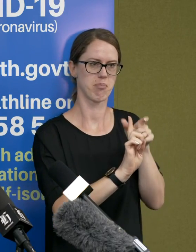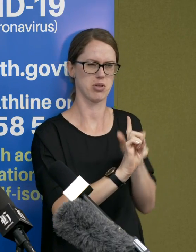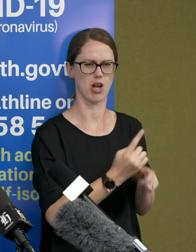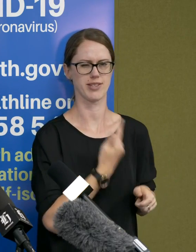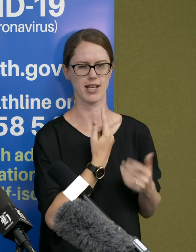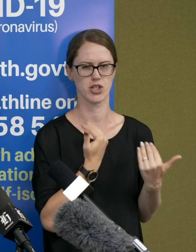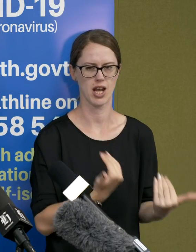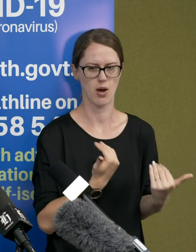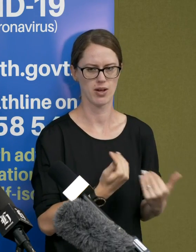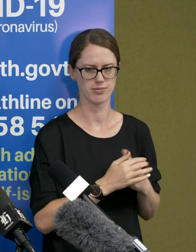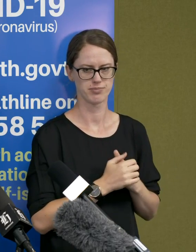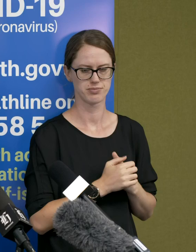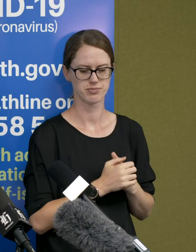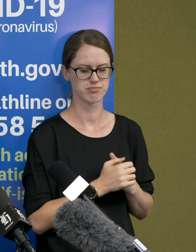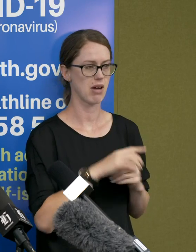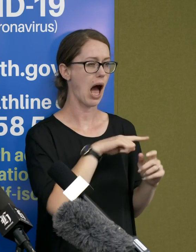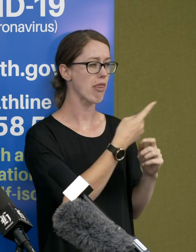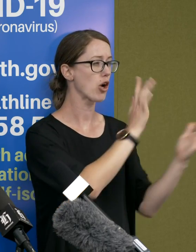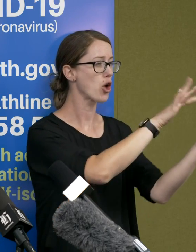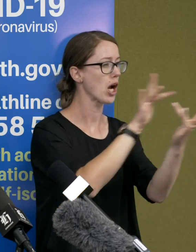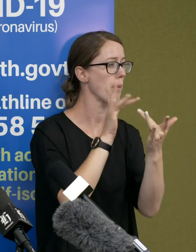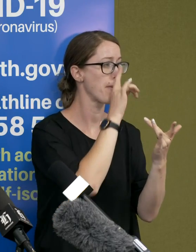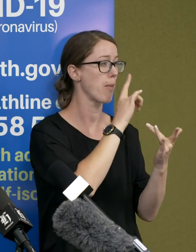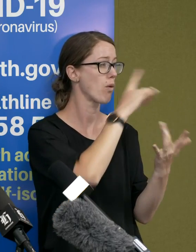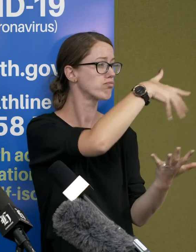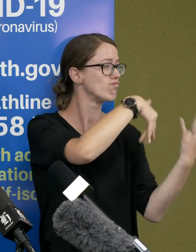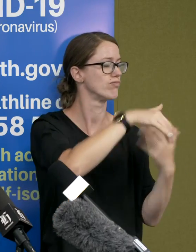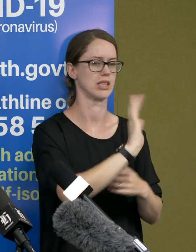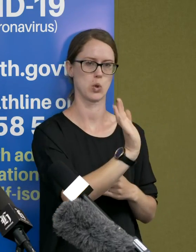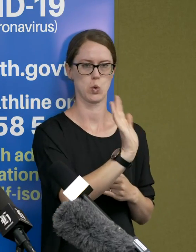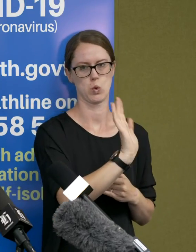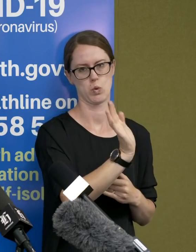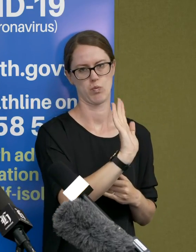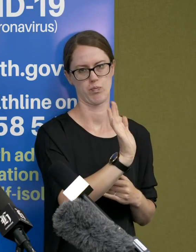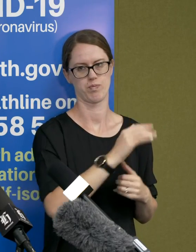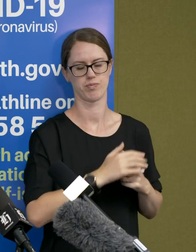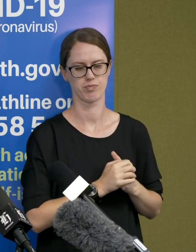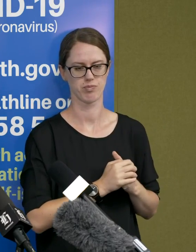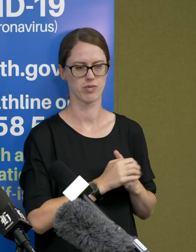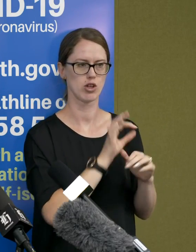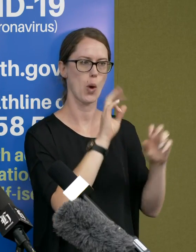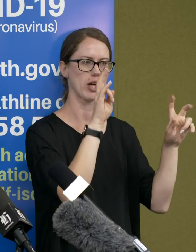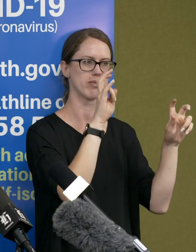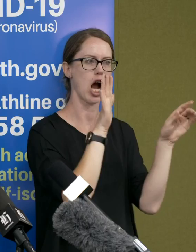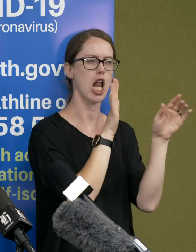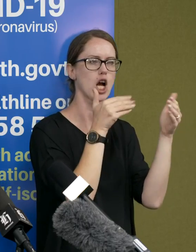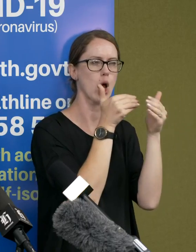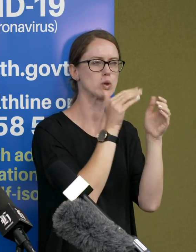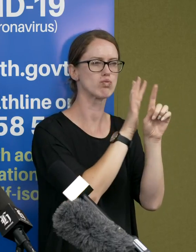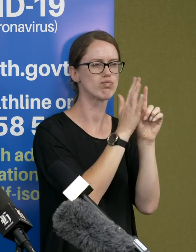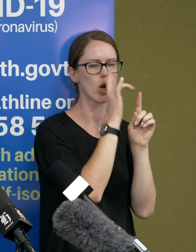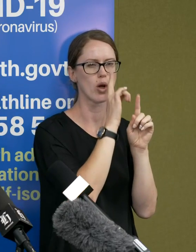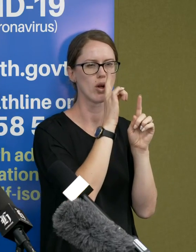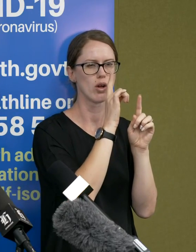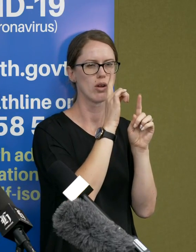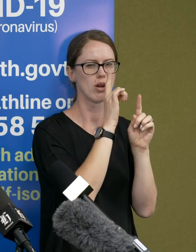in self-isolation, but no other contact with others who are considered as close contacts. There are just the people